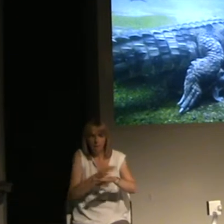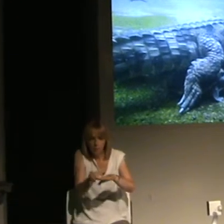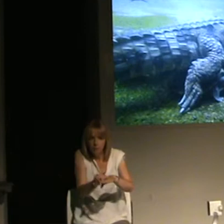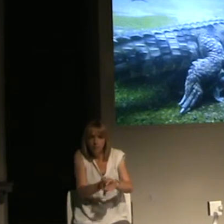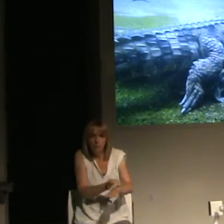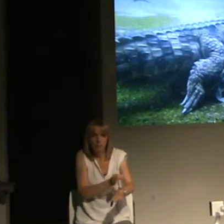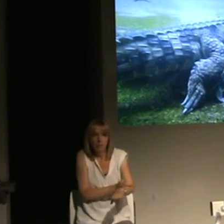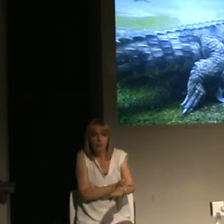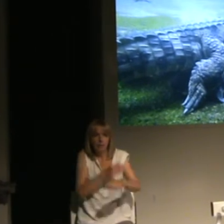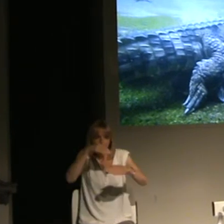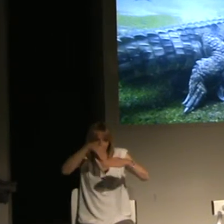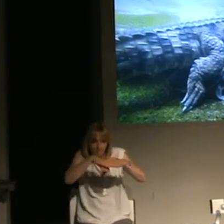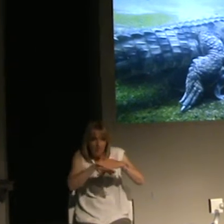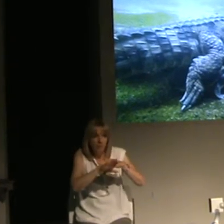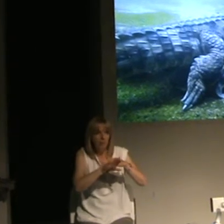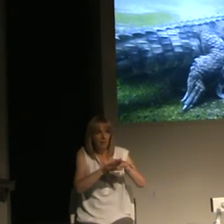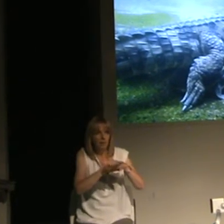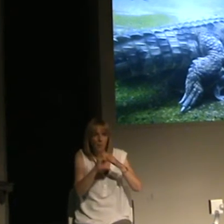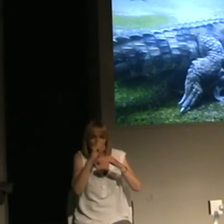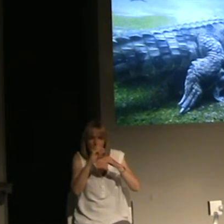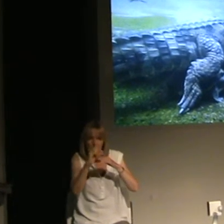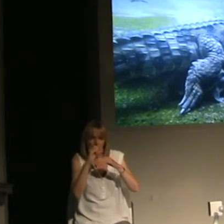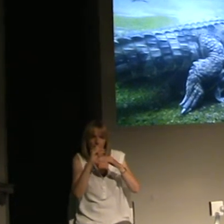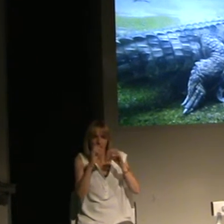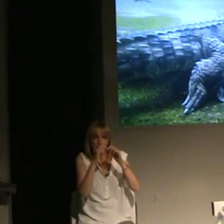the scales there are thin pieces of bone.